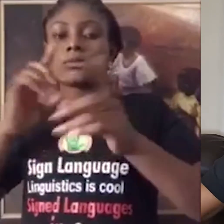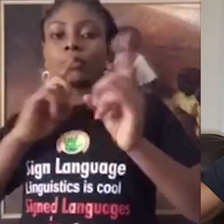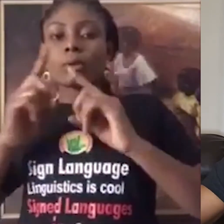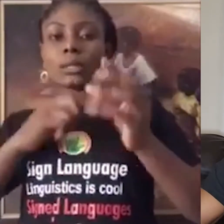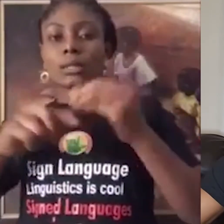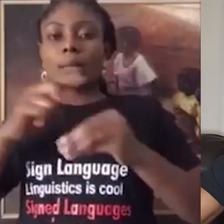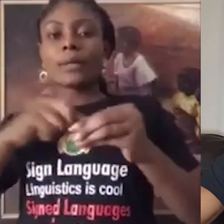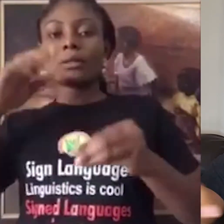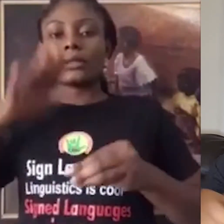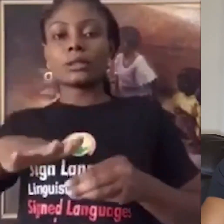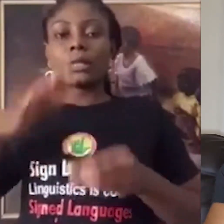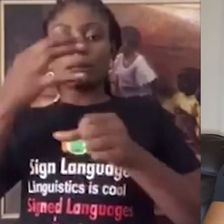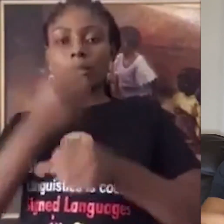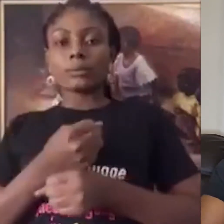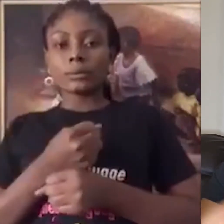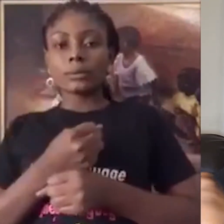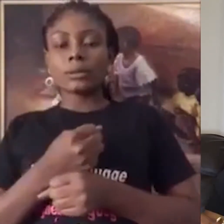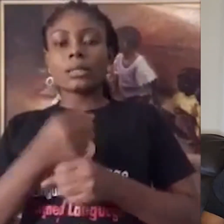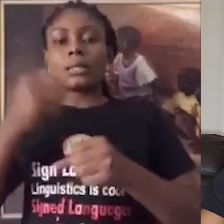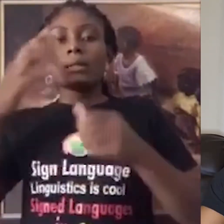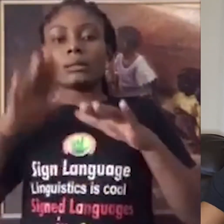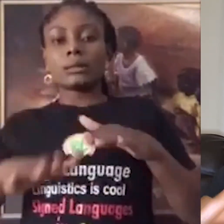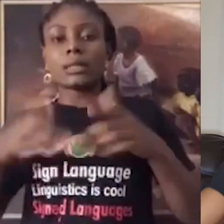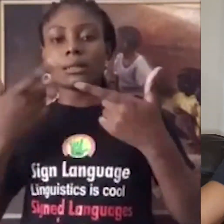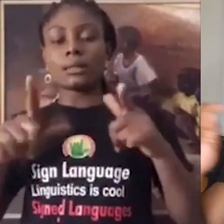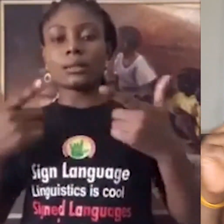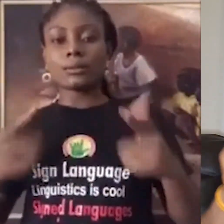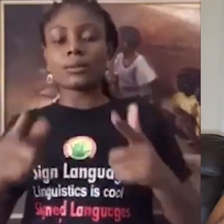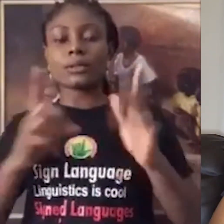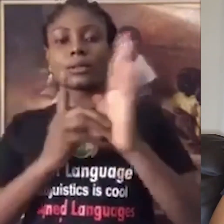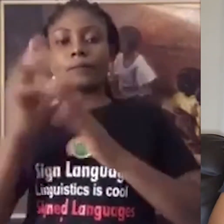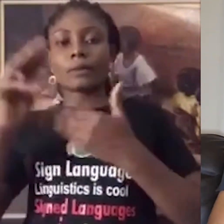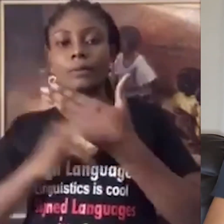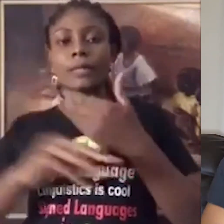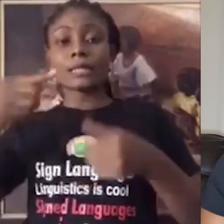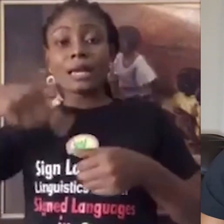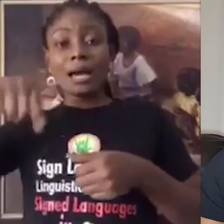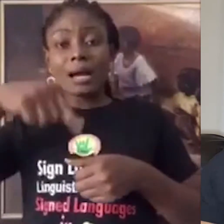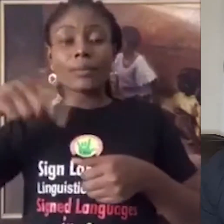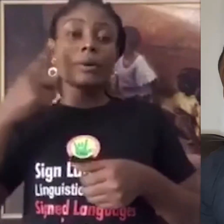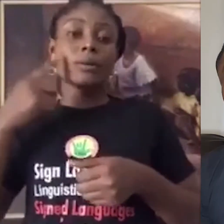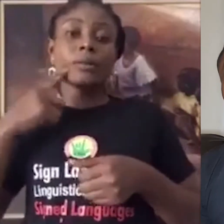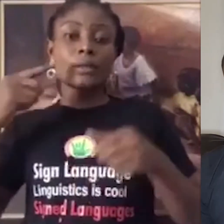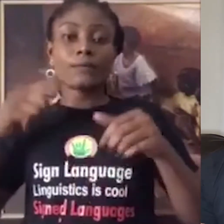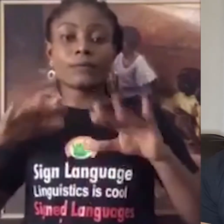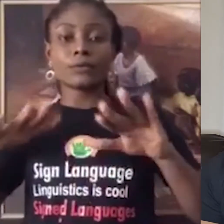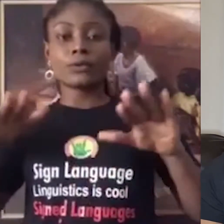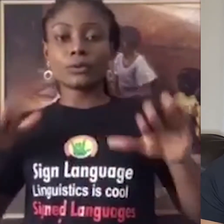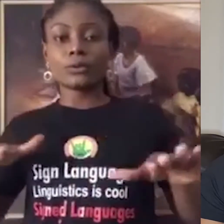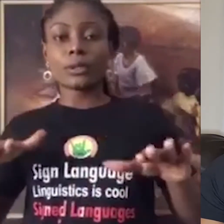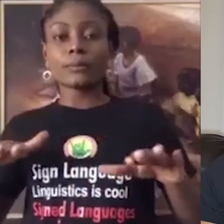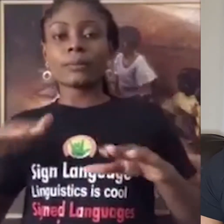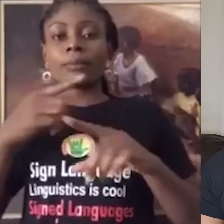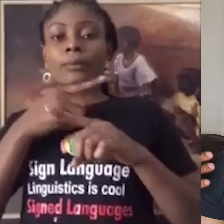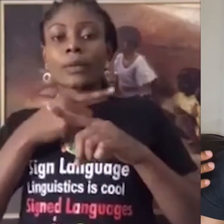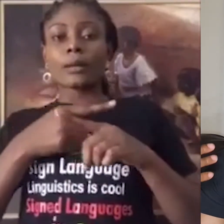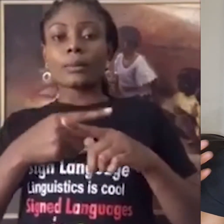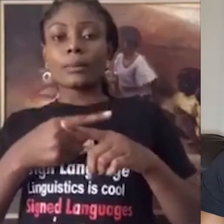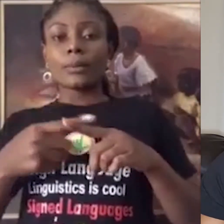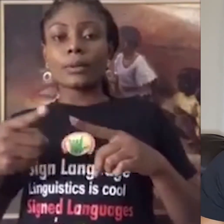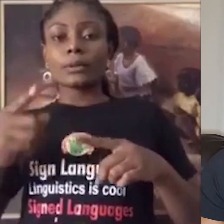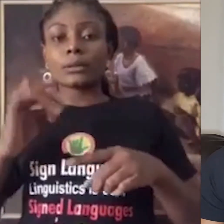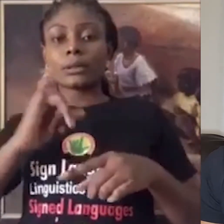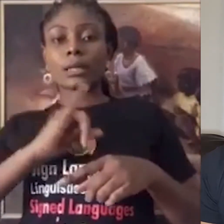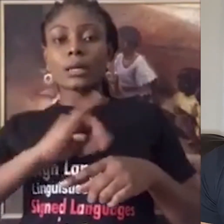of child language acquisition, child language development, around deaf children and everything. But I